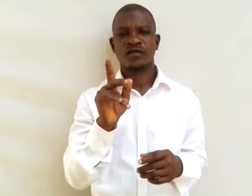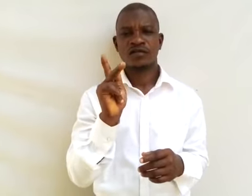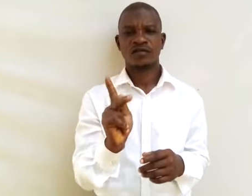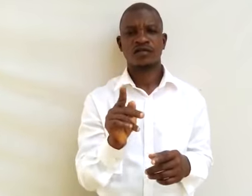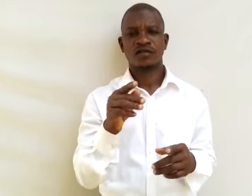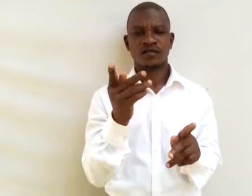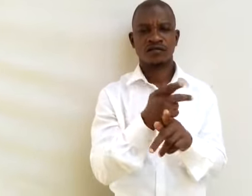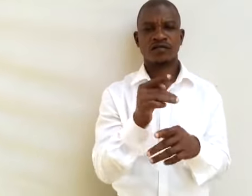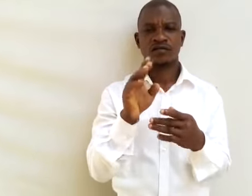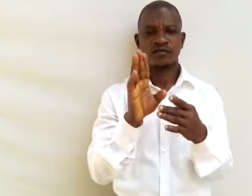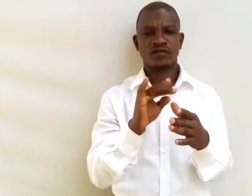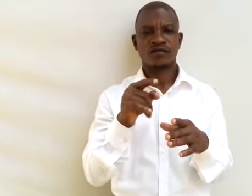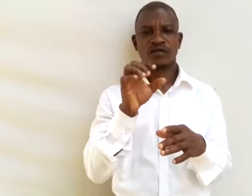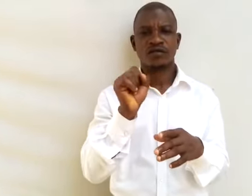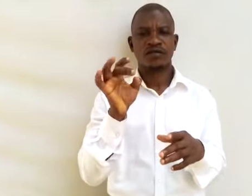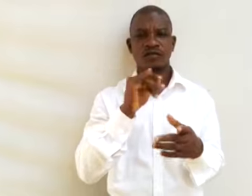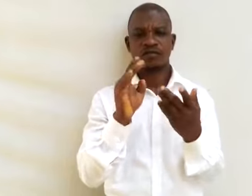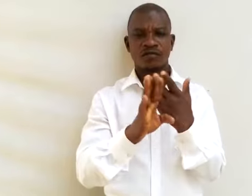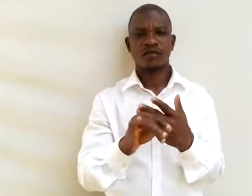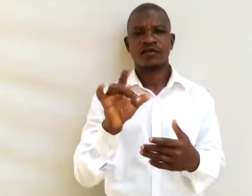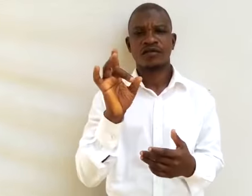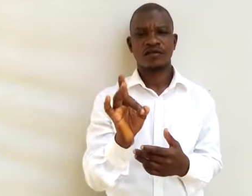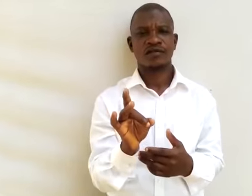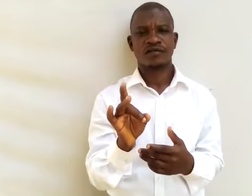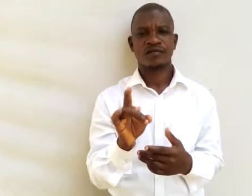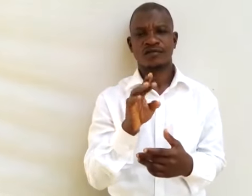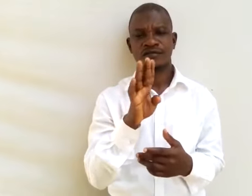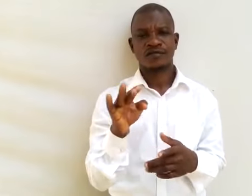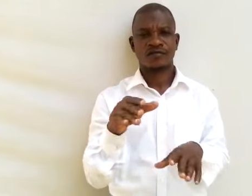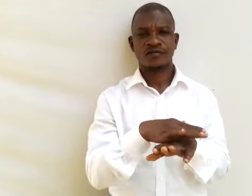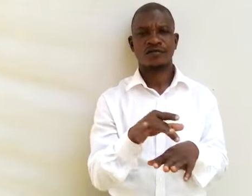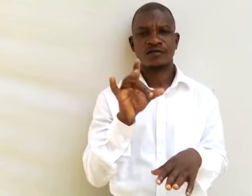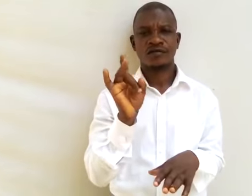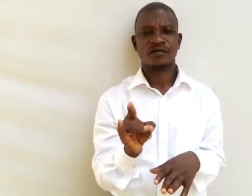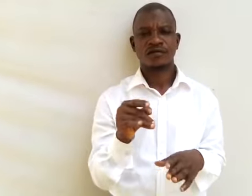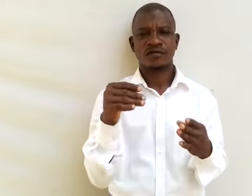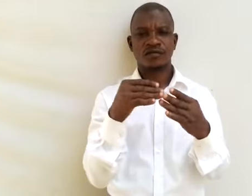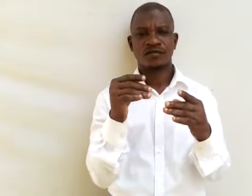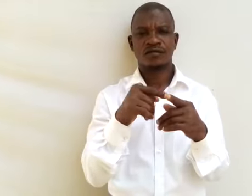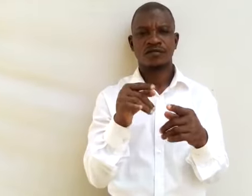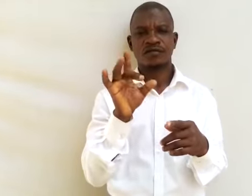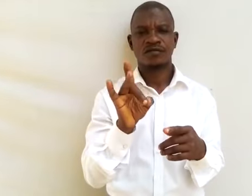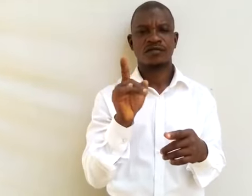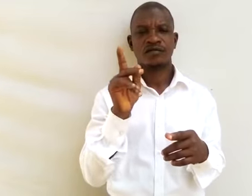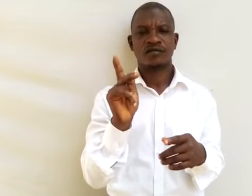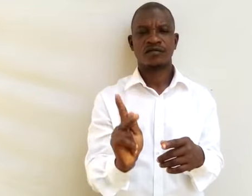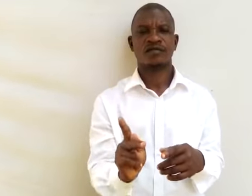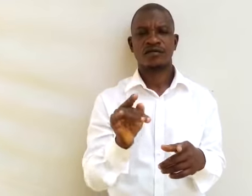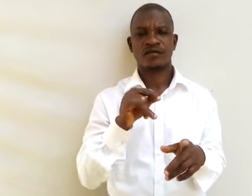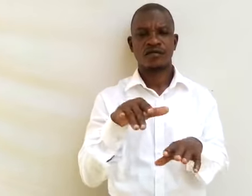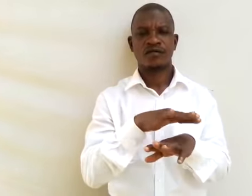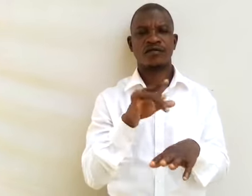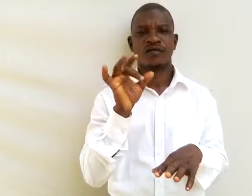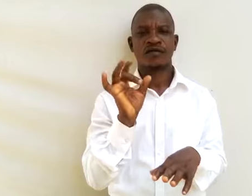Divide both sides by 8. 4 over 8 is equal to 8K over 8.